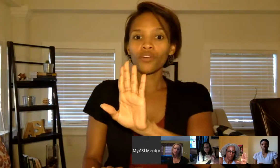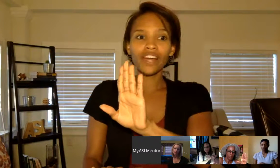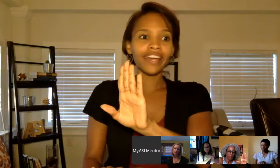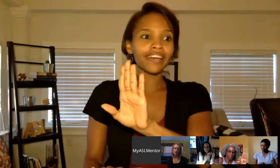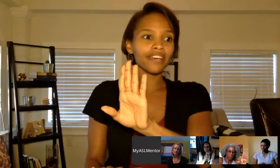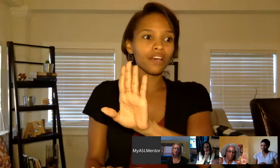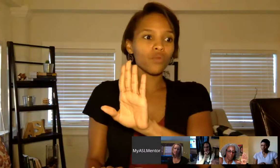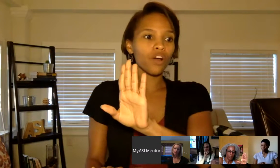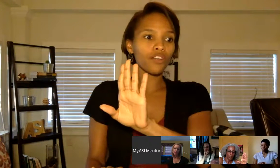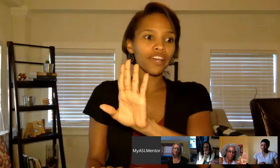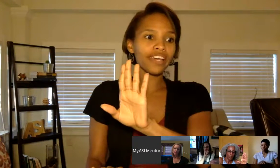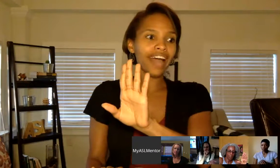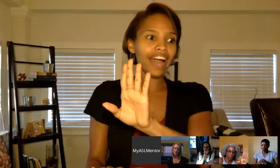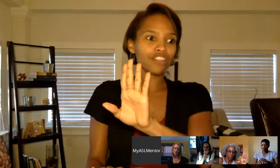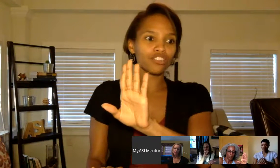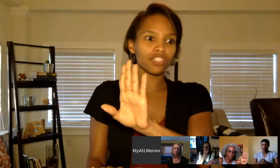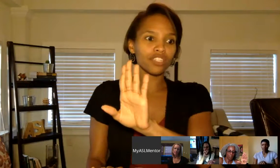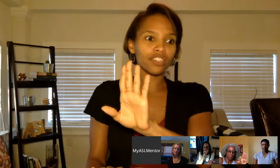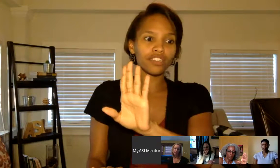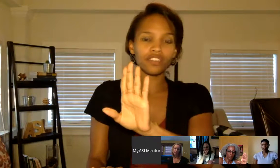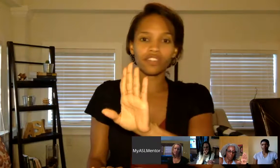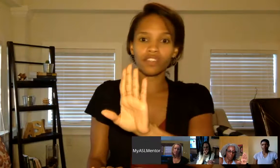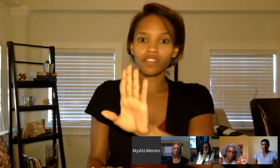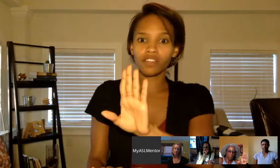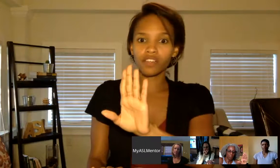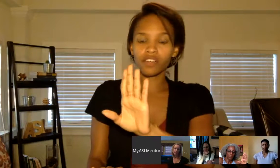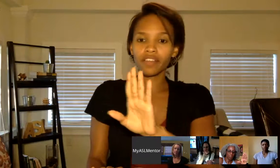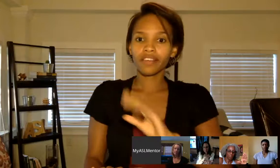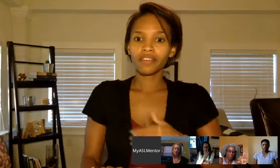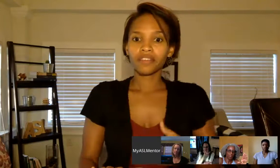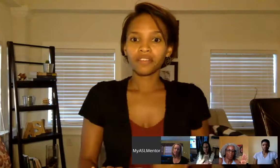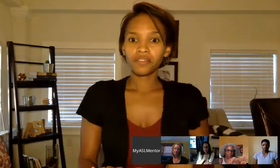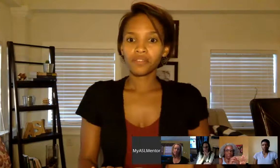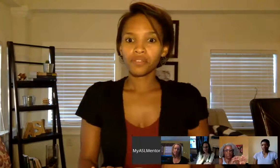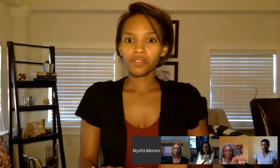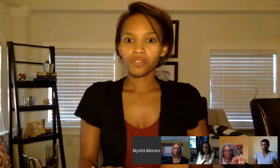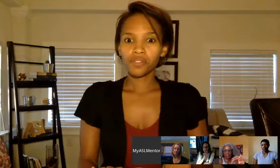what are they actually?